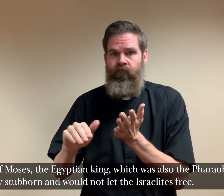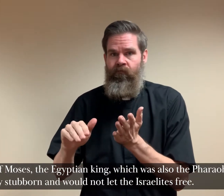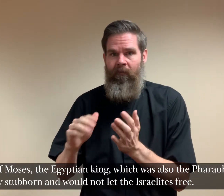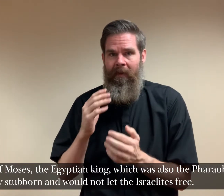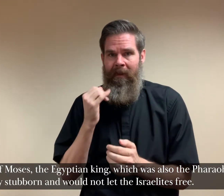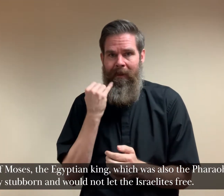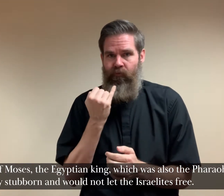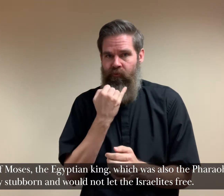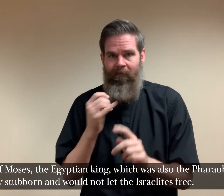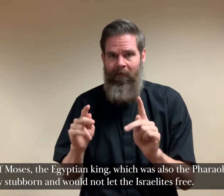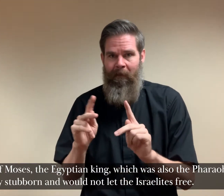Israelites free.